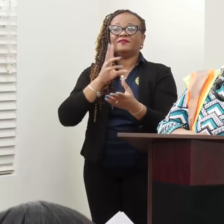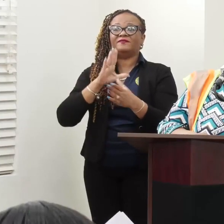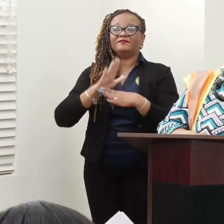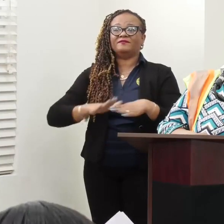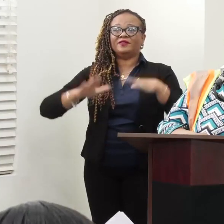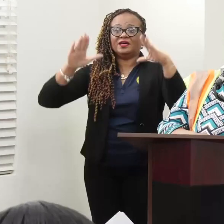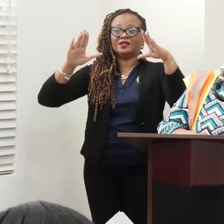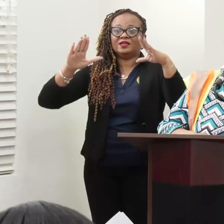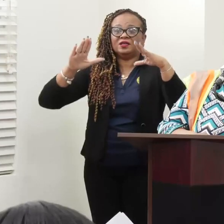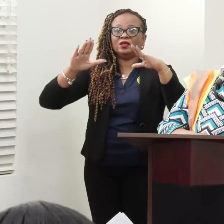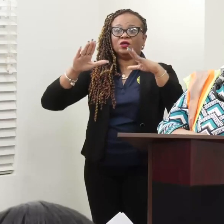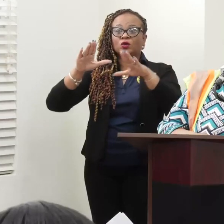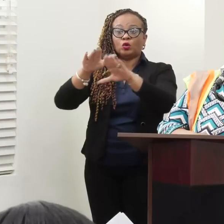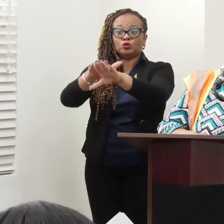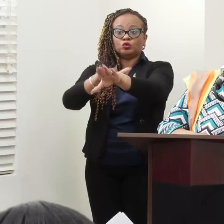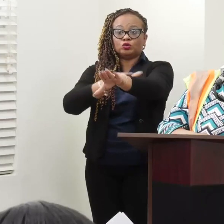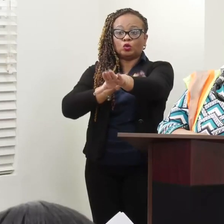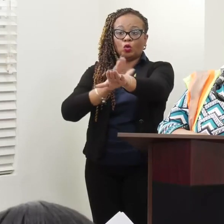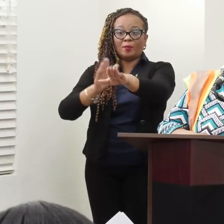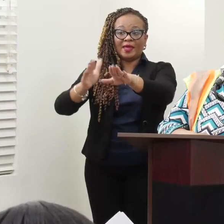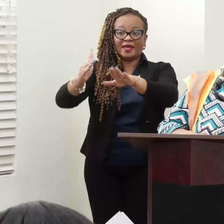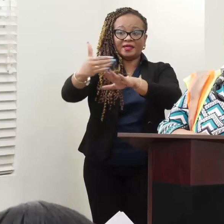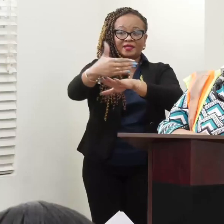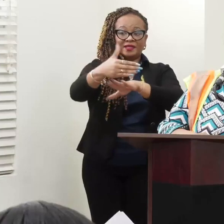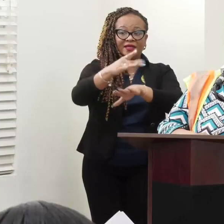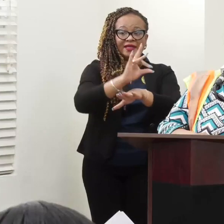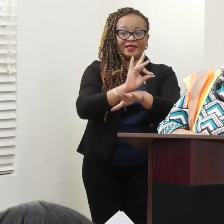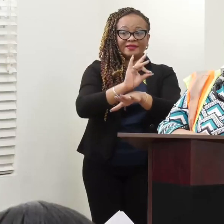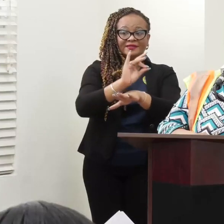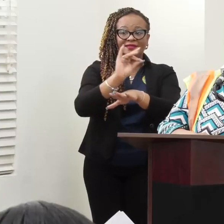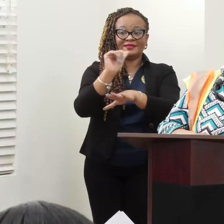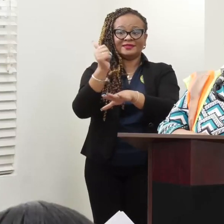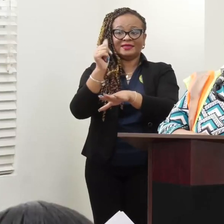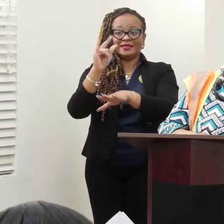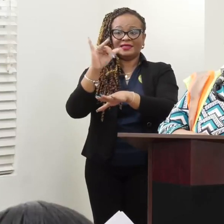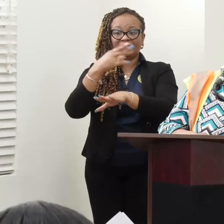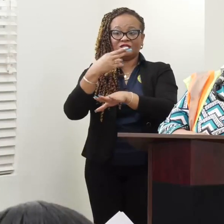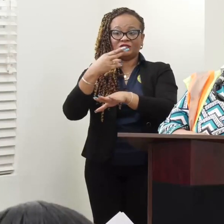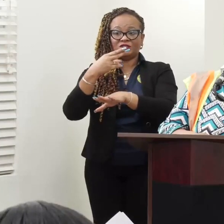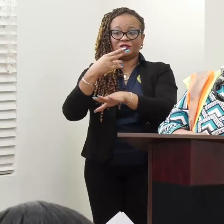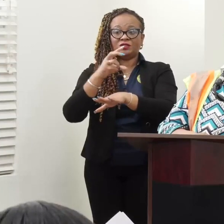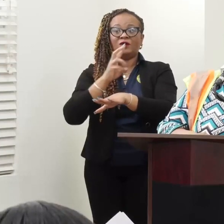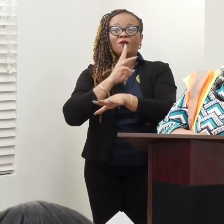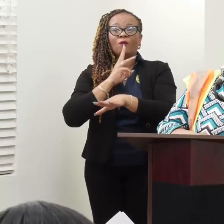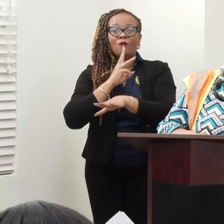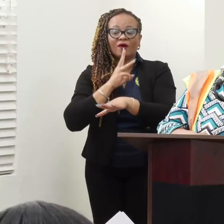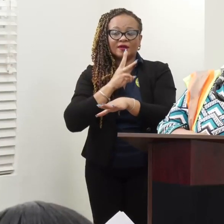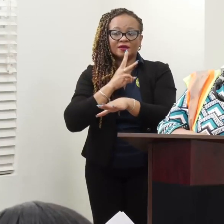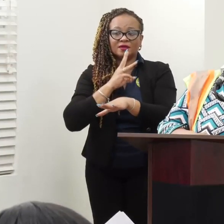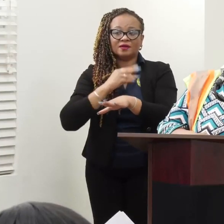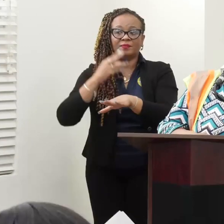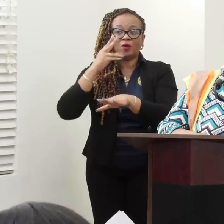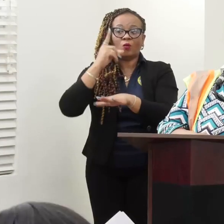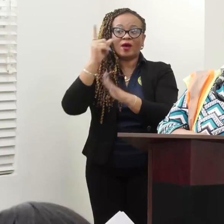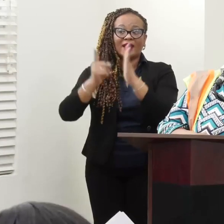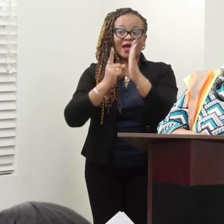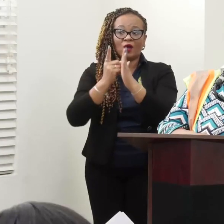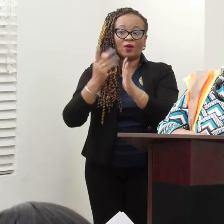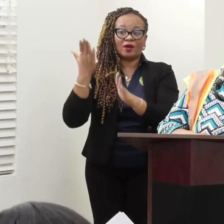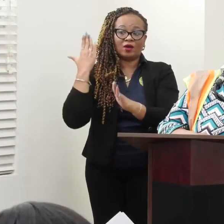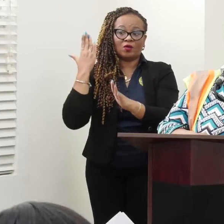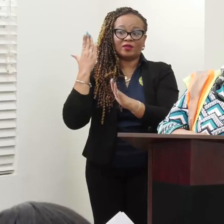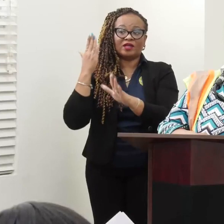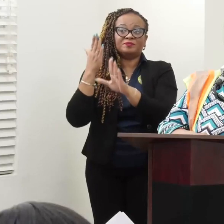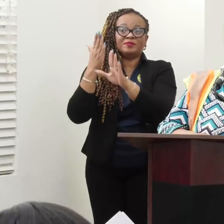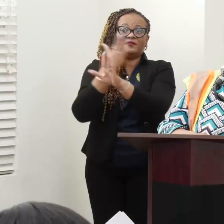Go Slow Bend. There was at least 8 to 10 inches of standing water about an hour ago, and that